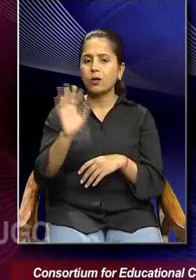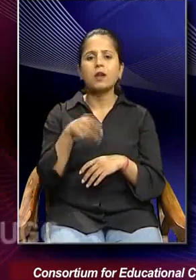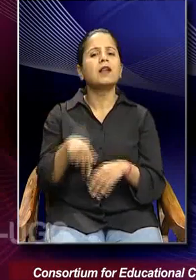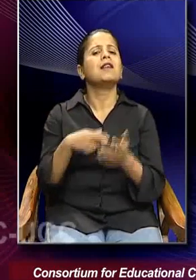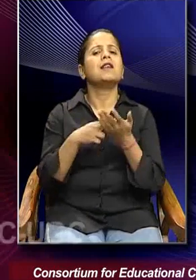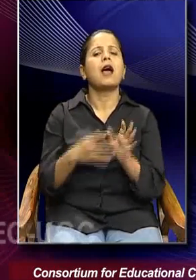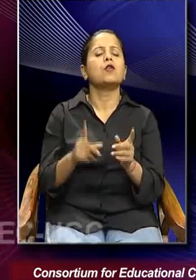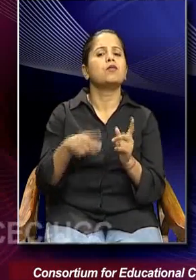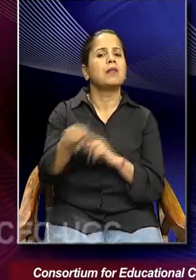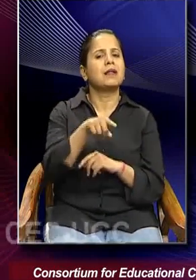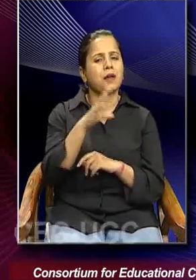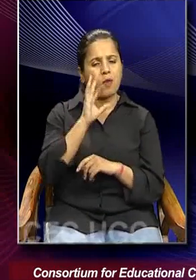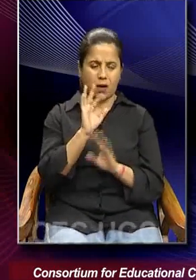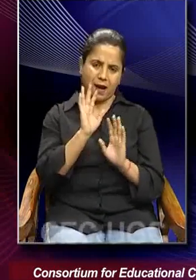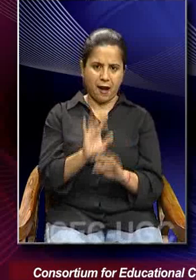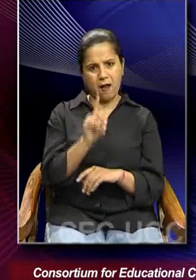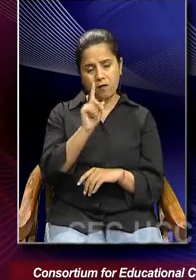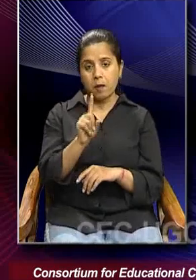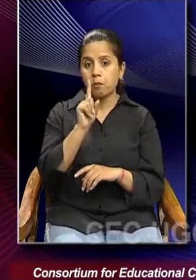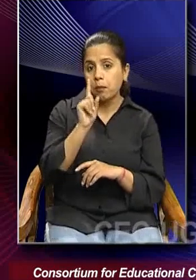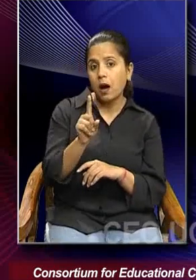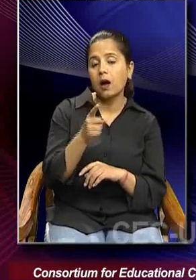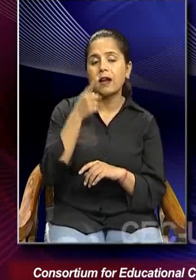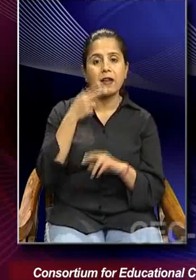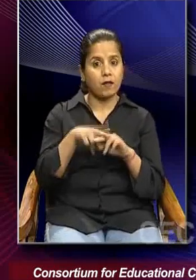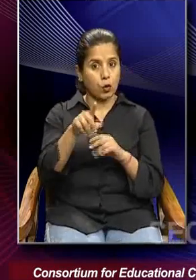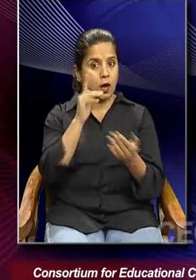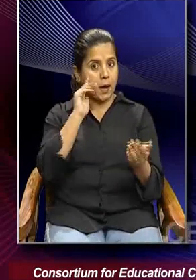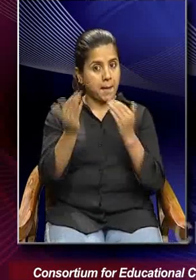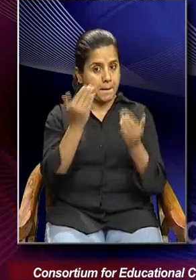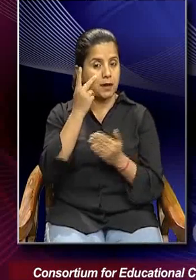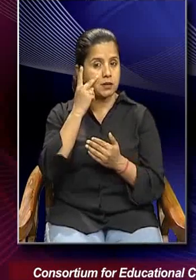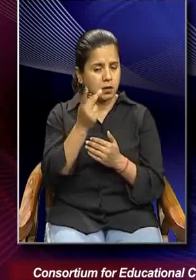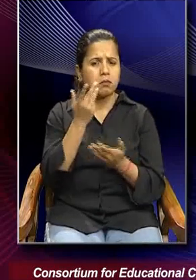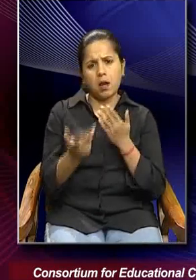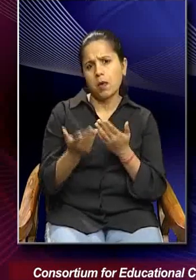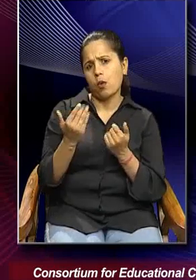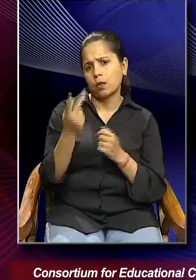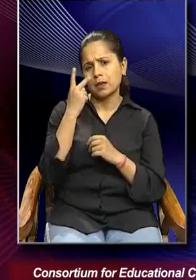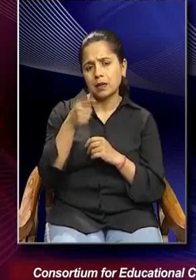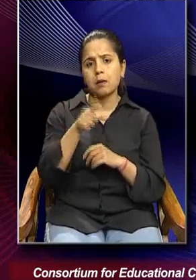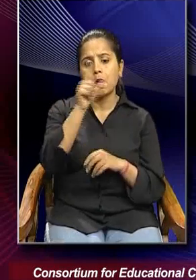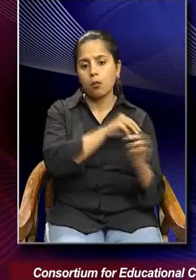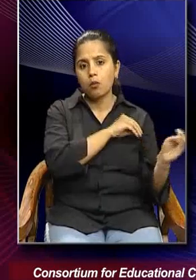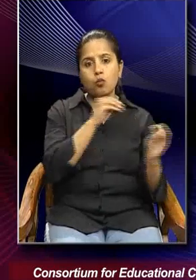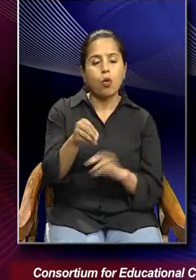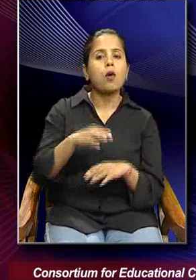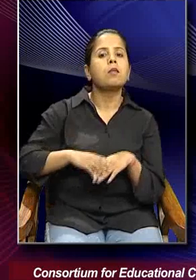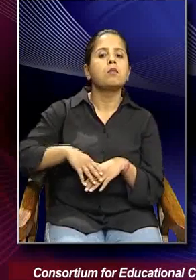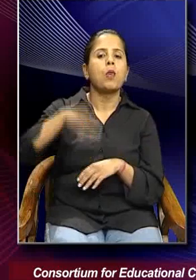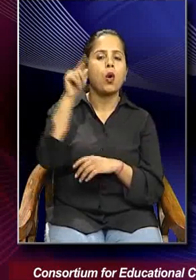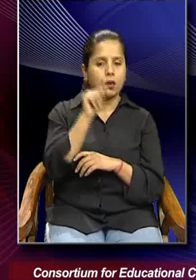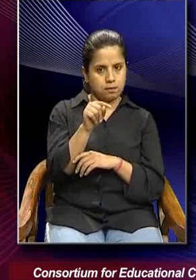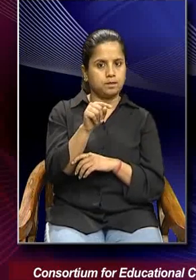does play an important role, but if you make a comparison, it may be seen that migration plays relatively greater